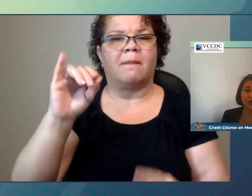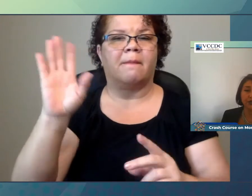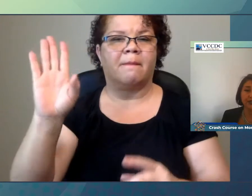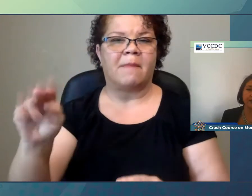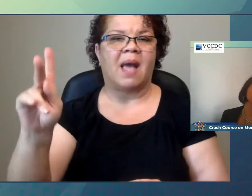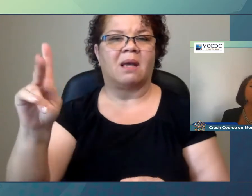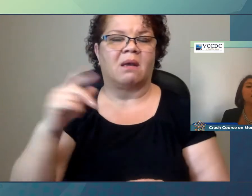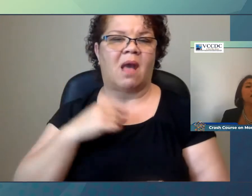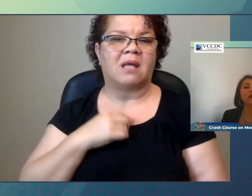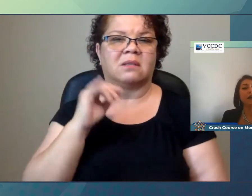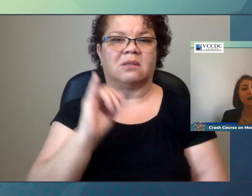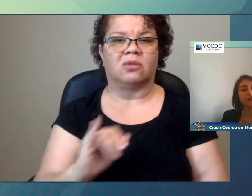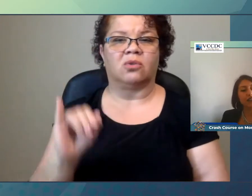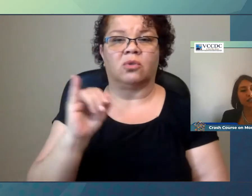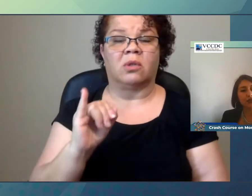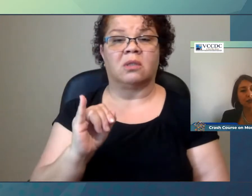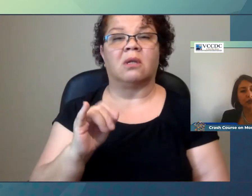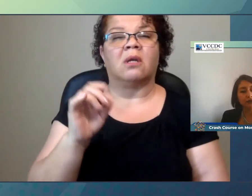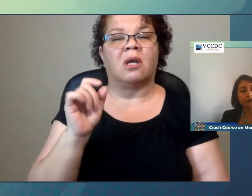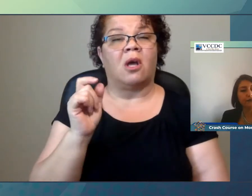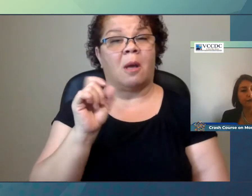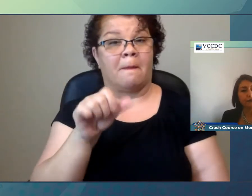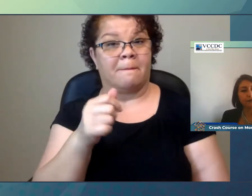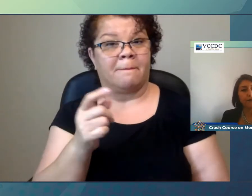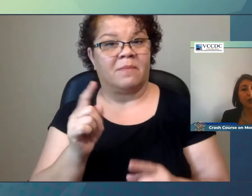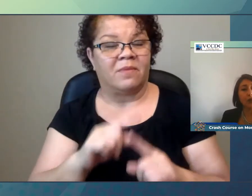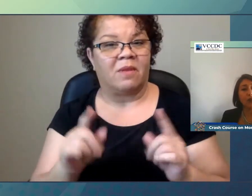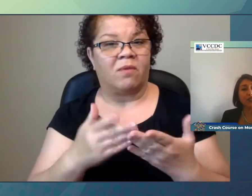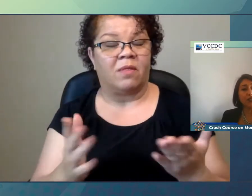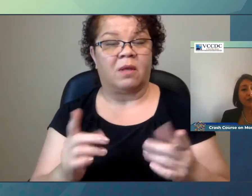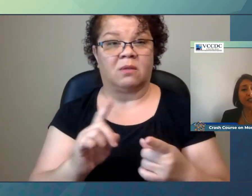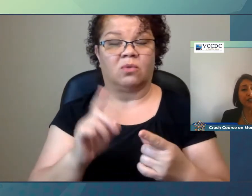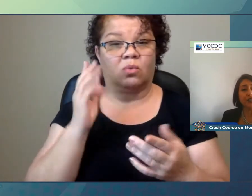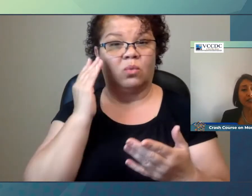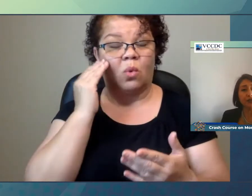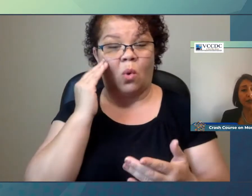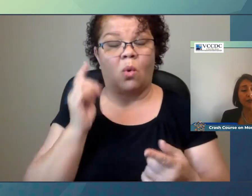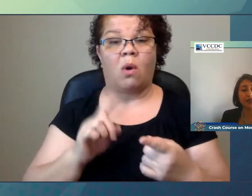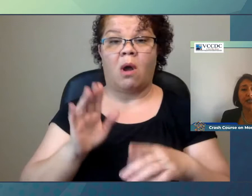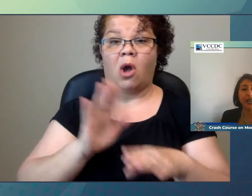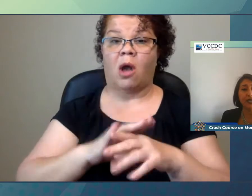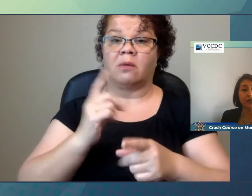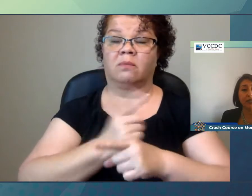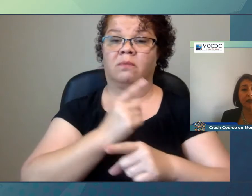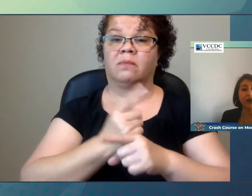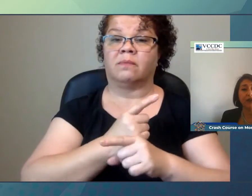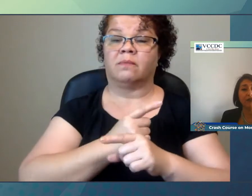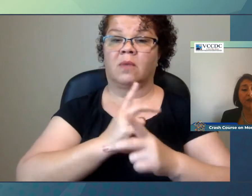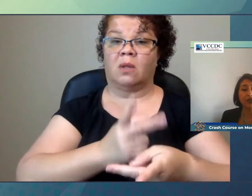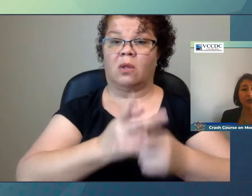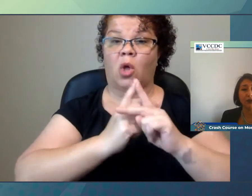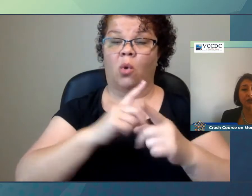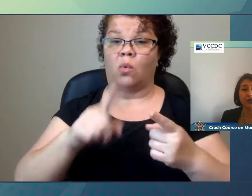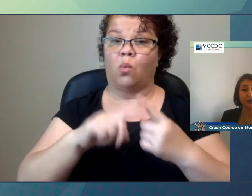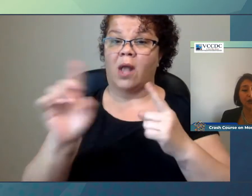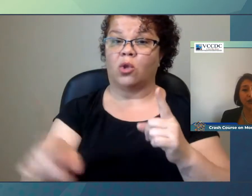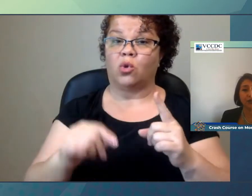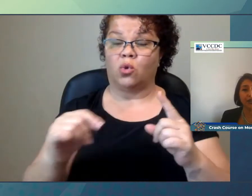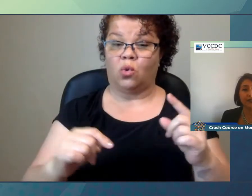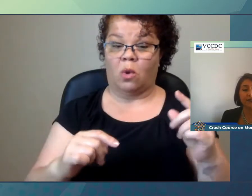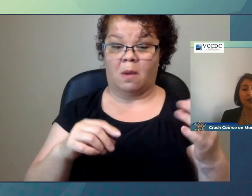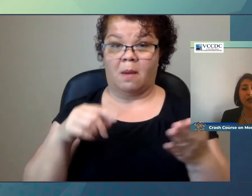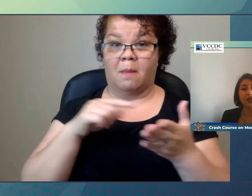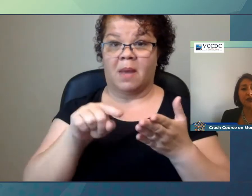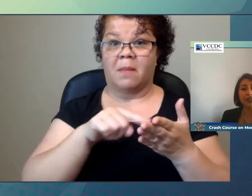mortgage insurance. On a conventional loan, once you reach that 20% equity of your original